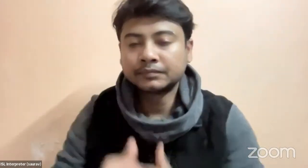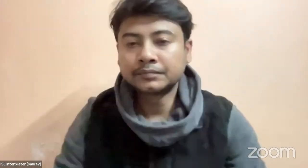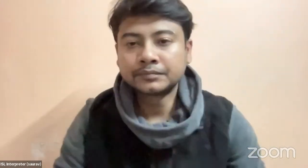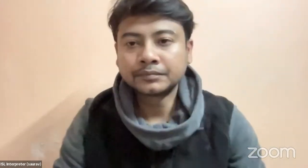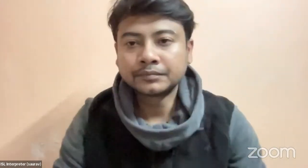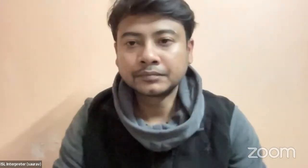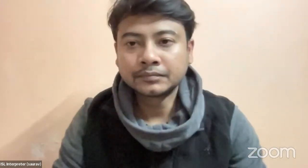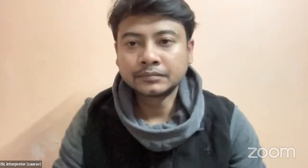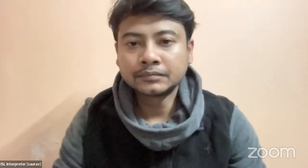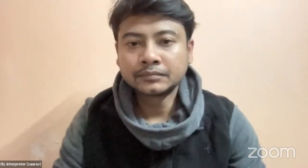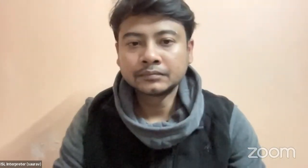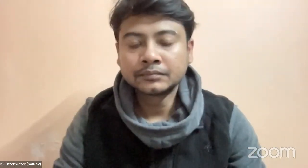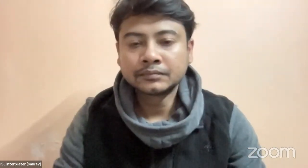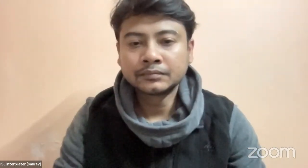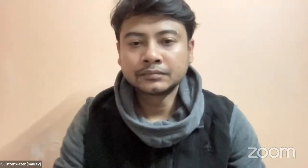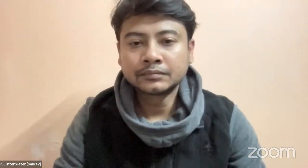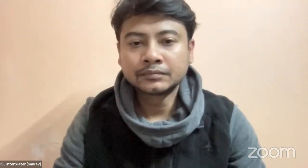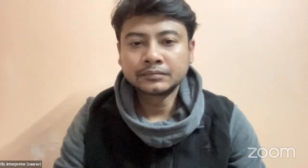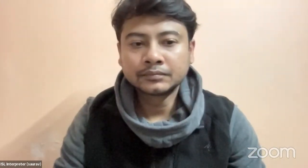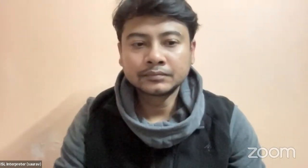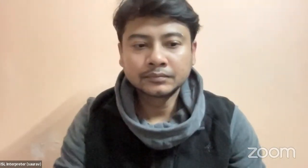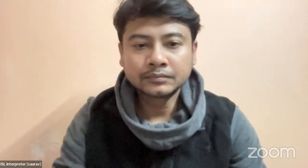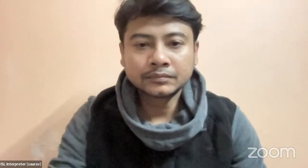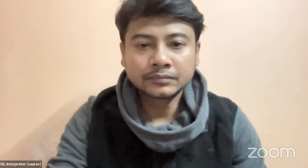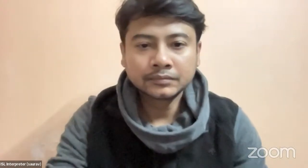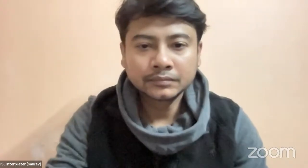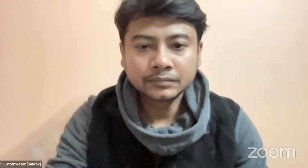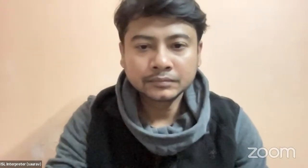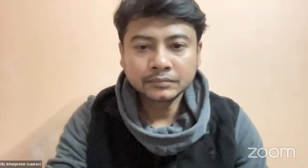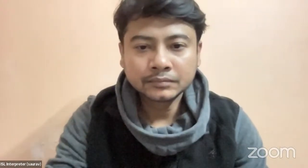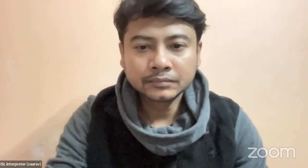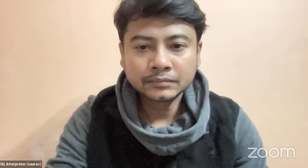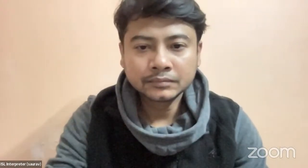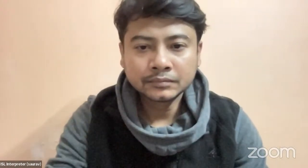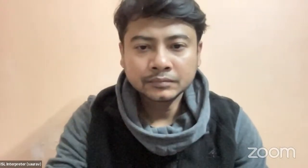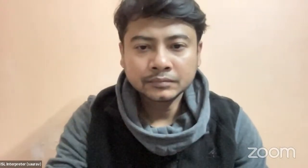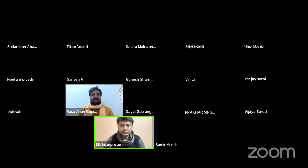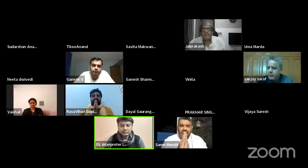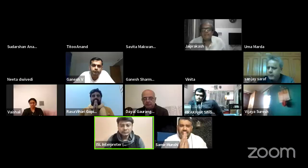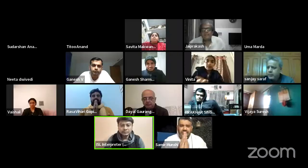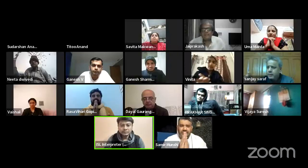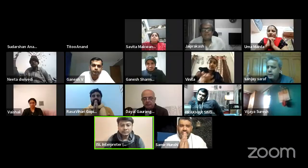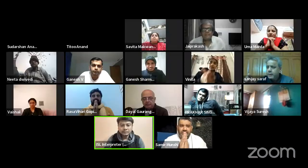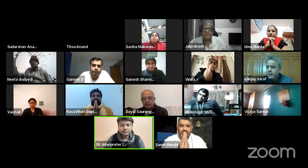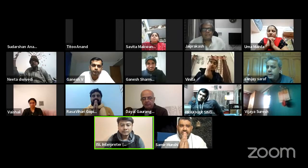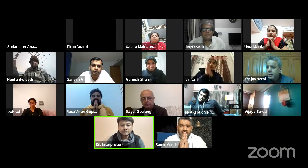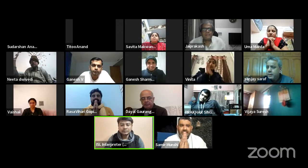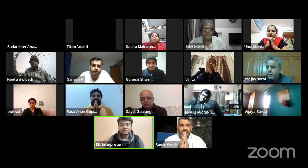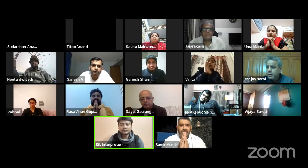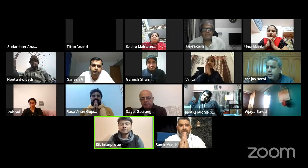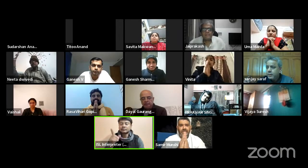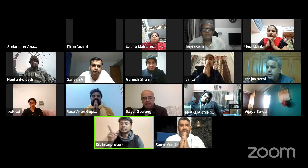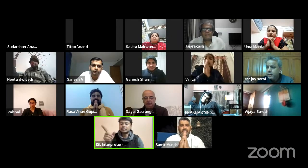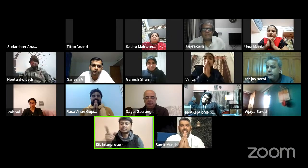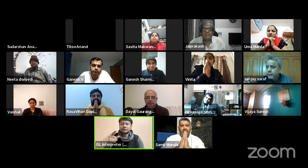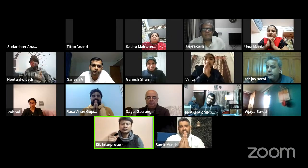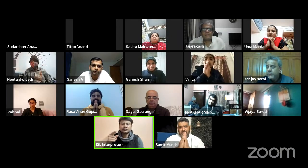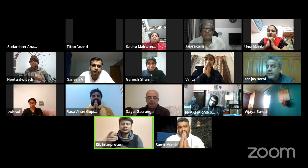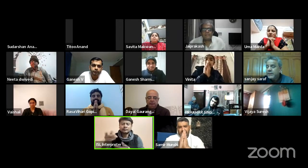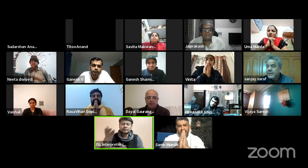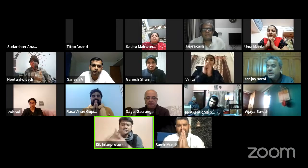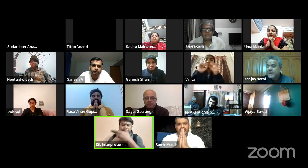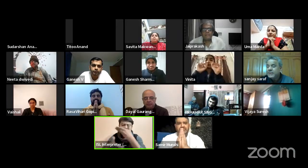who always follows on the path given by our previous Vaishnava Acharyas.